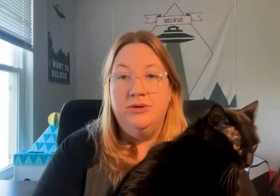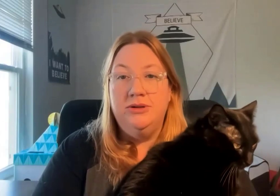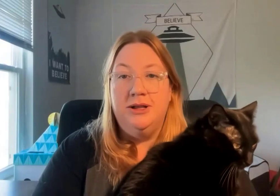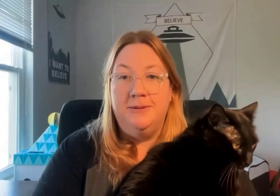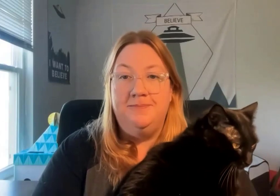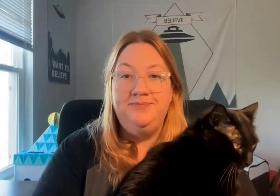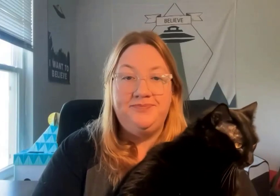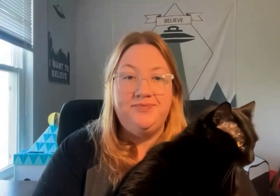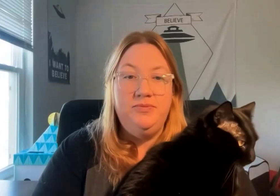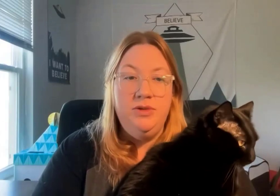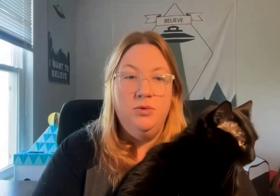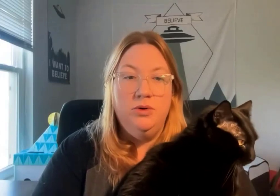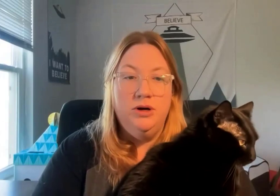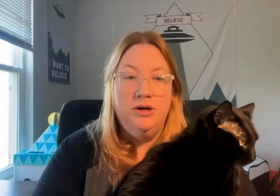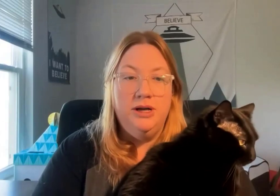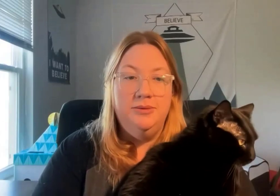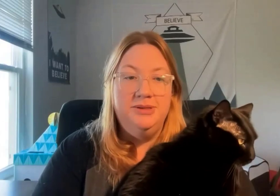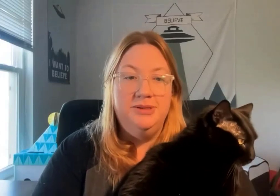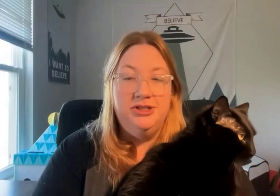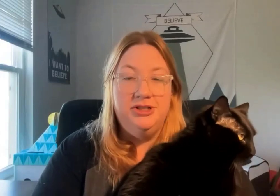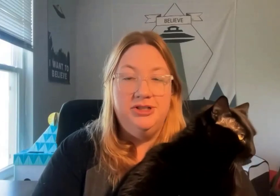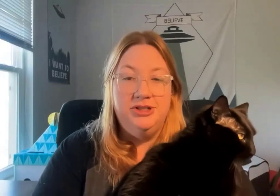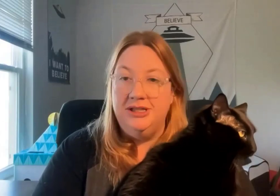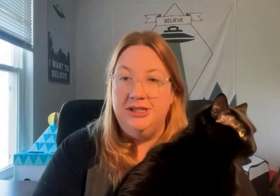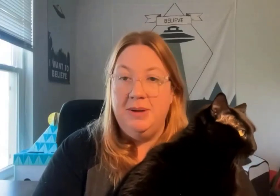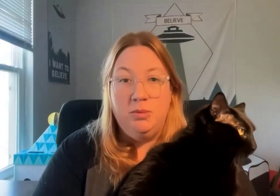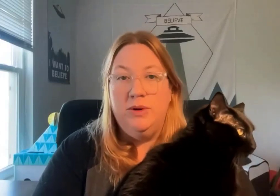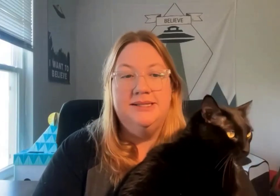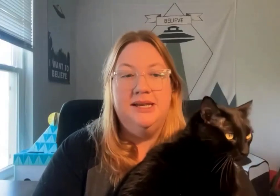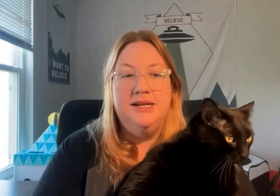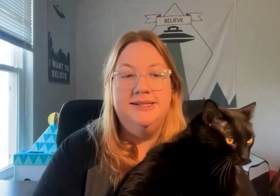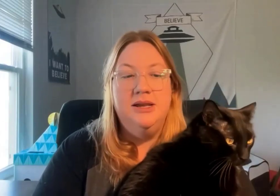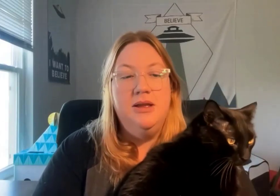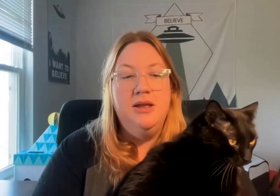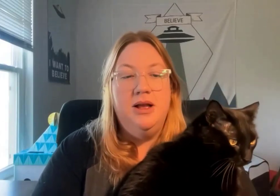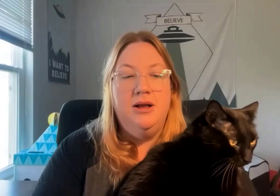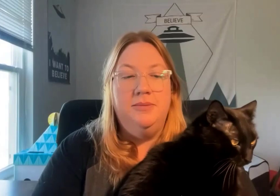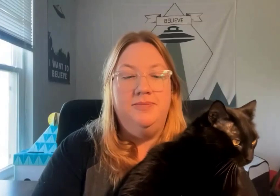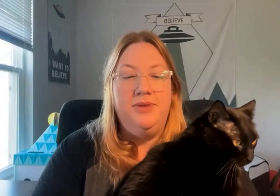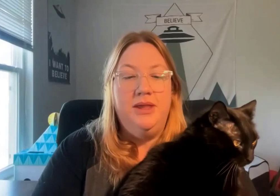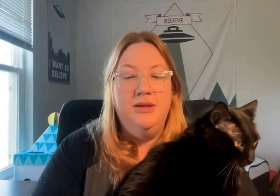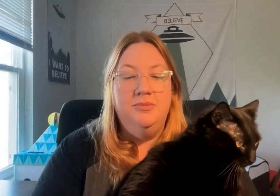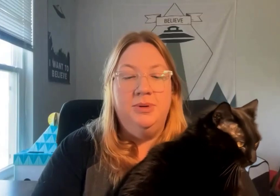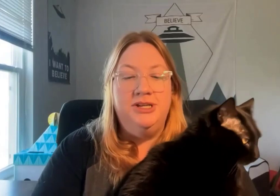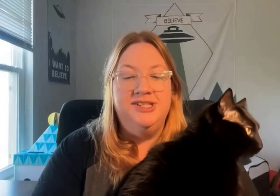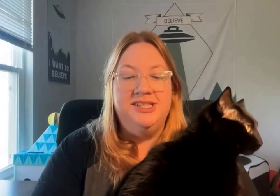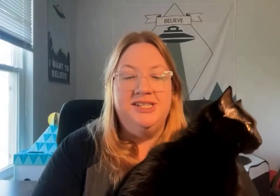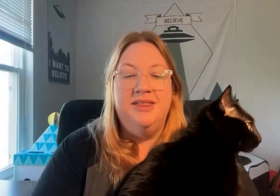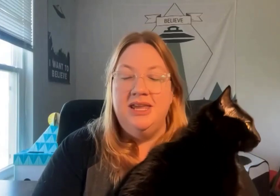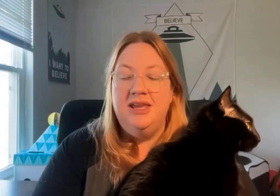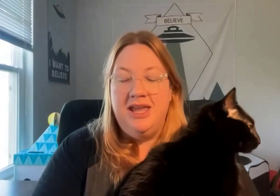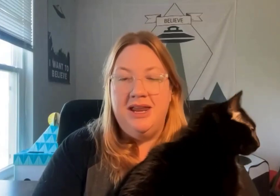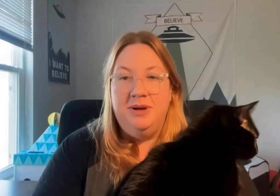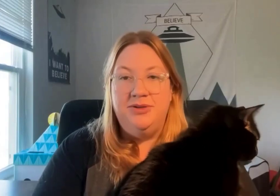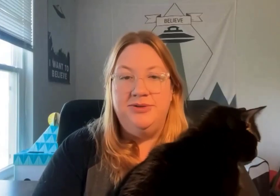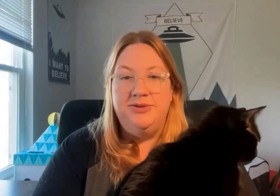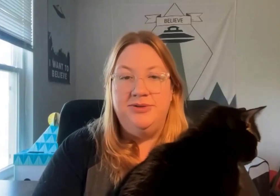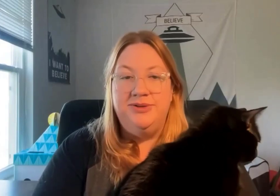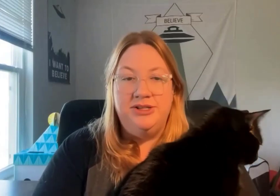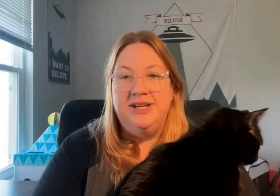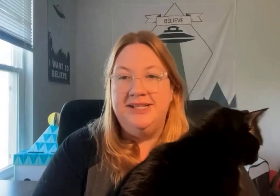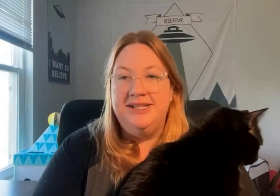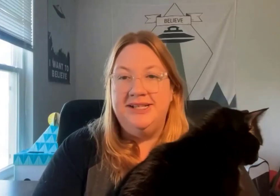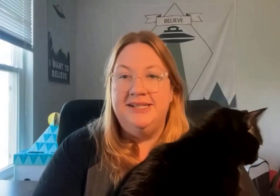on Google, or potentially like PowerPoint slides. But just thinking again about